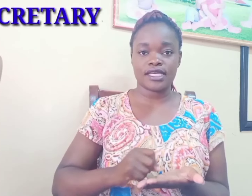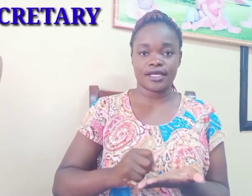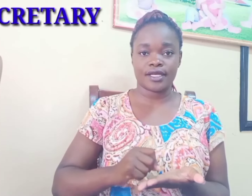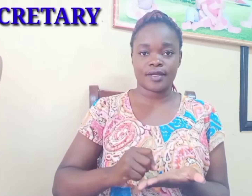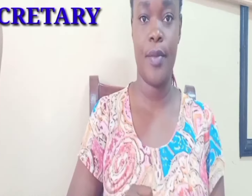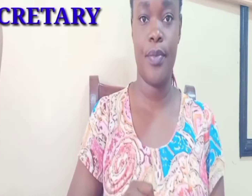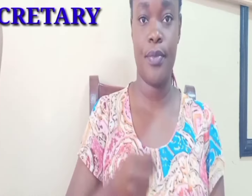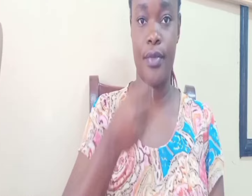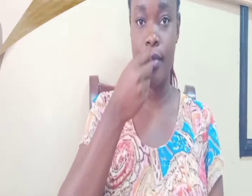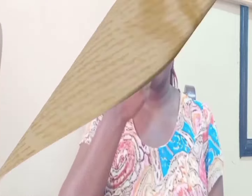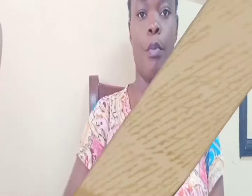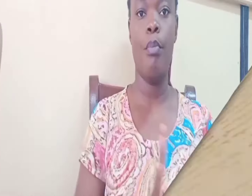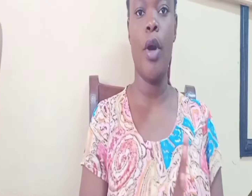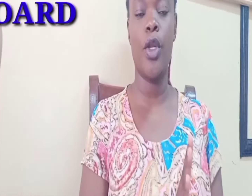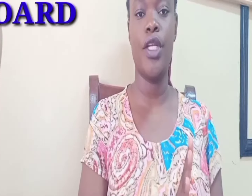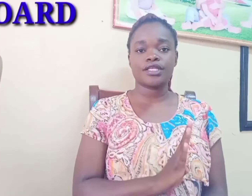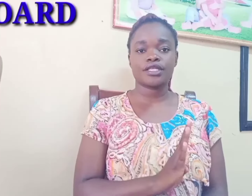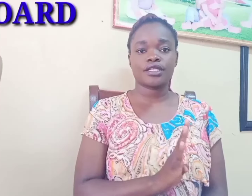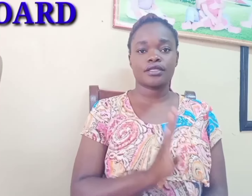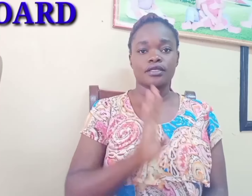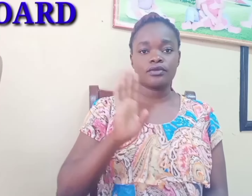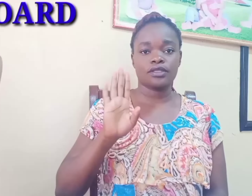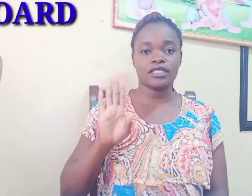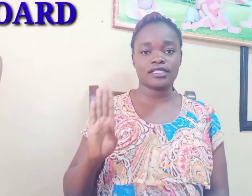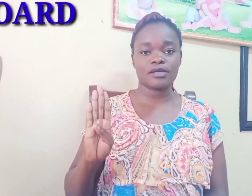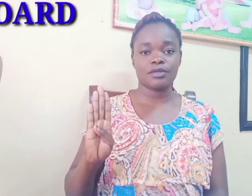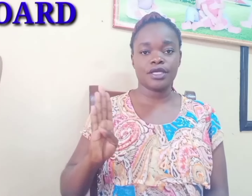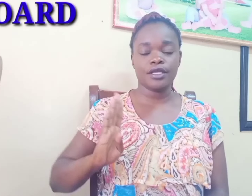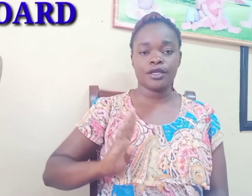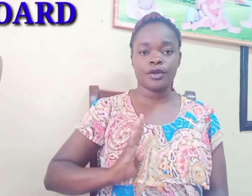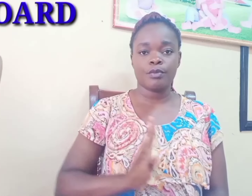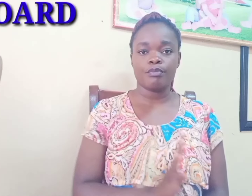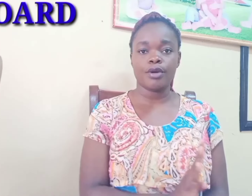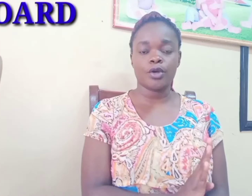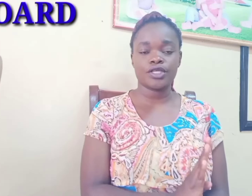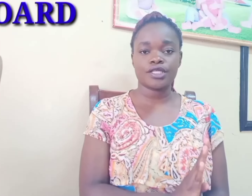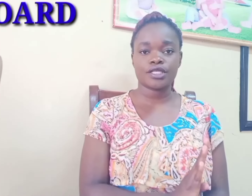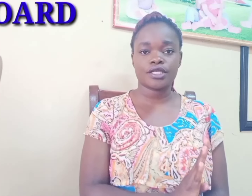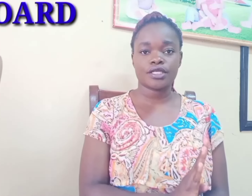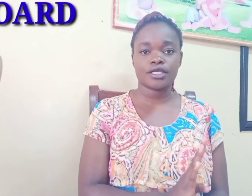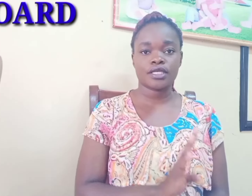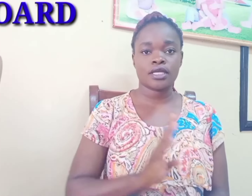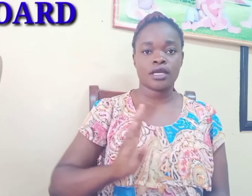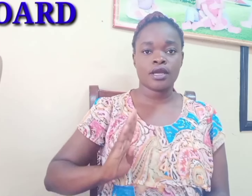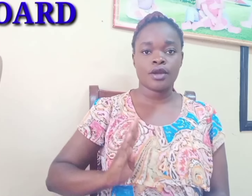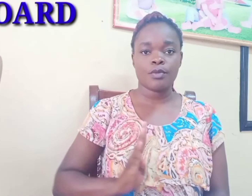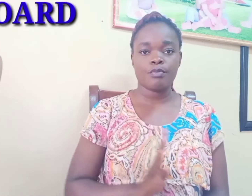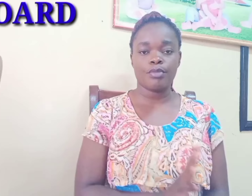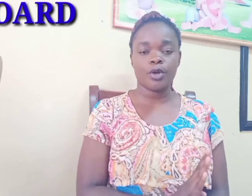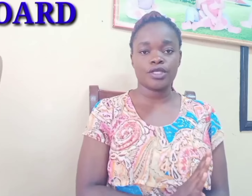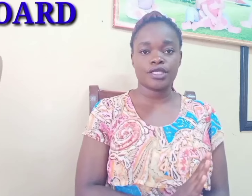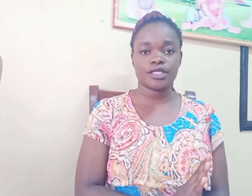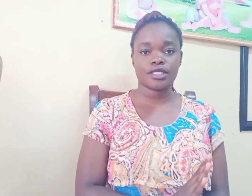secretary. Board with letter B, board, board.